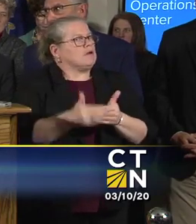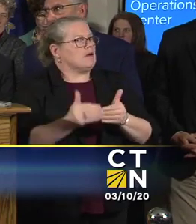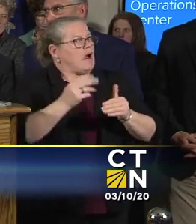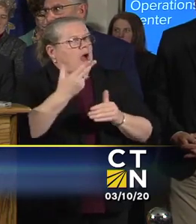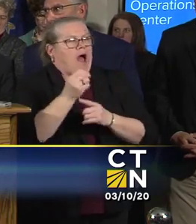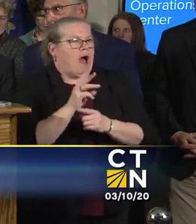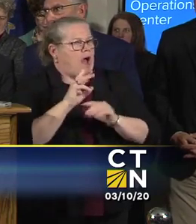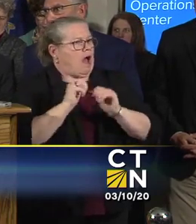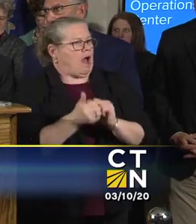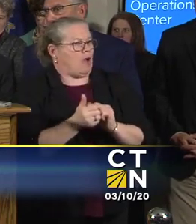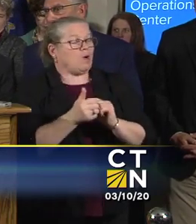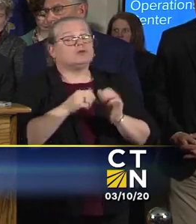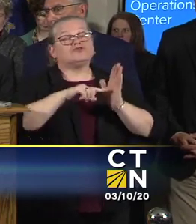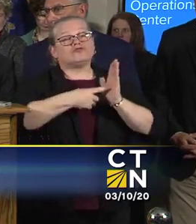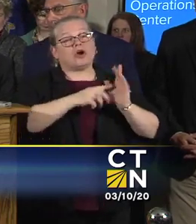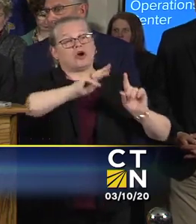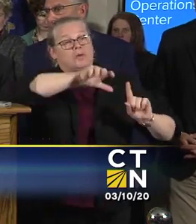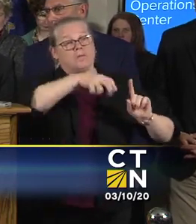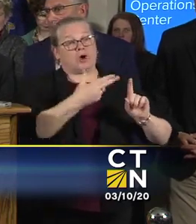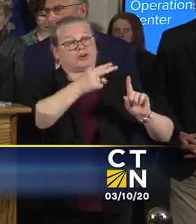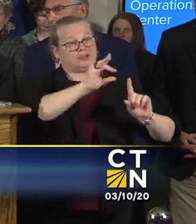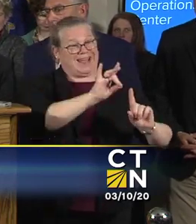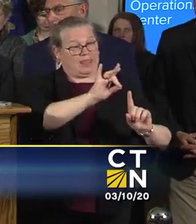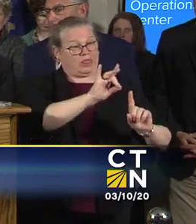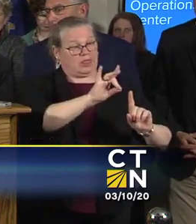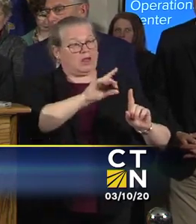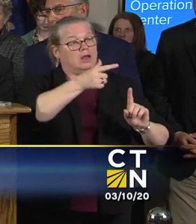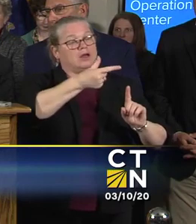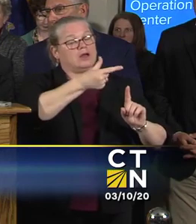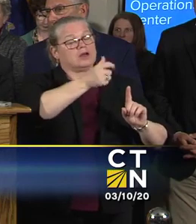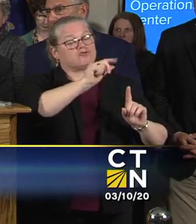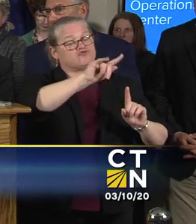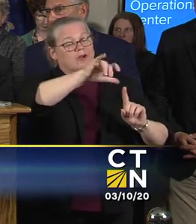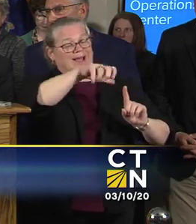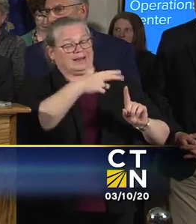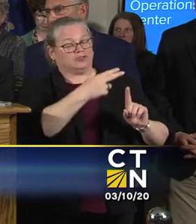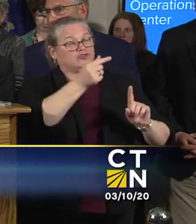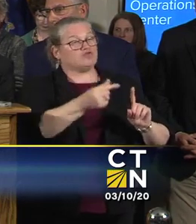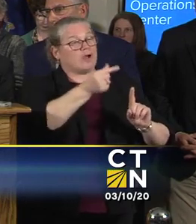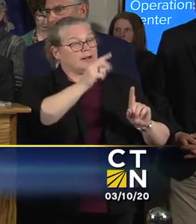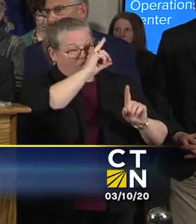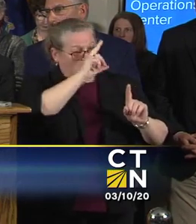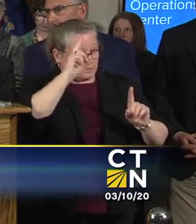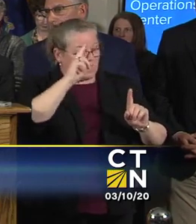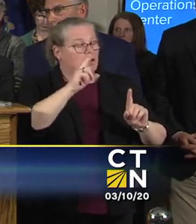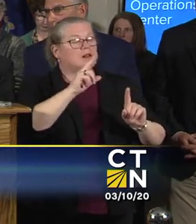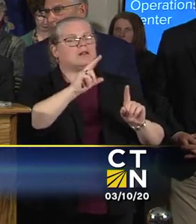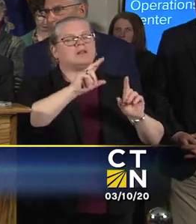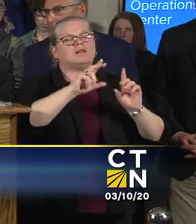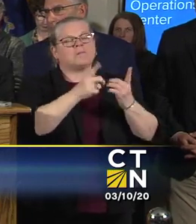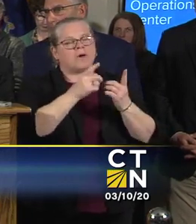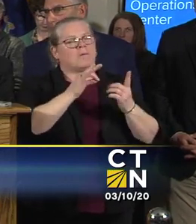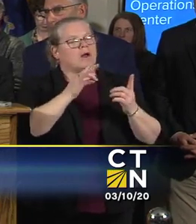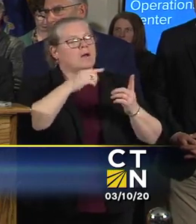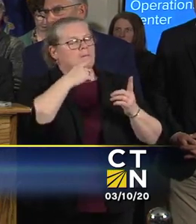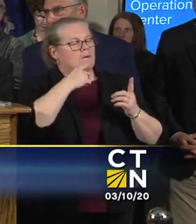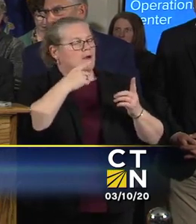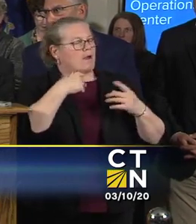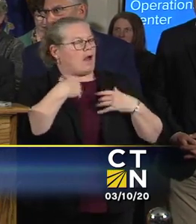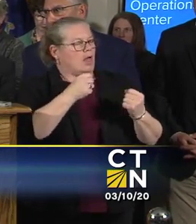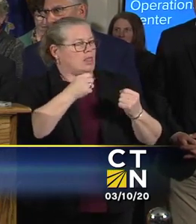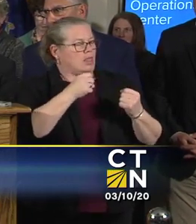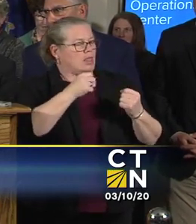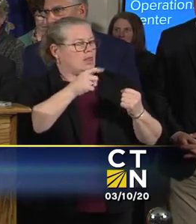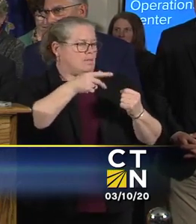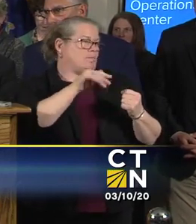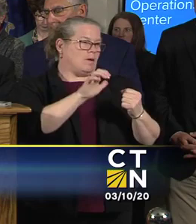8th, Greenwich Hospital was approved by the Department of Public Health to do some testing and some sampling. Let's keep in mind with all